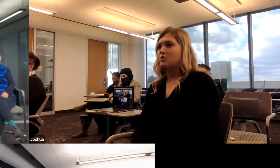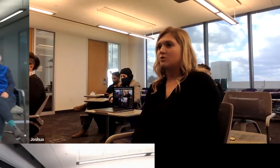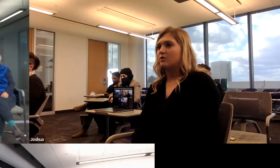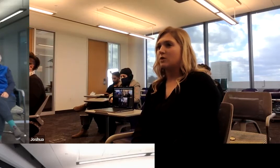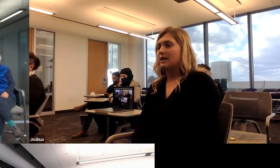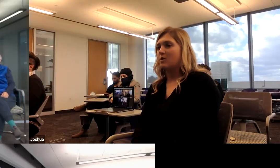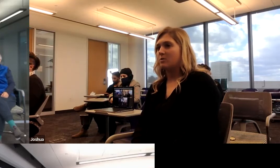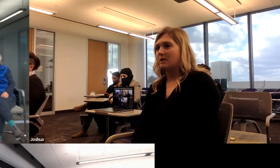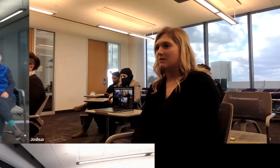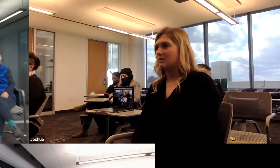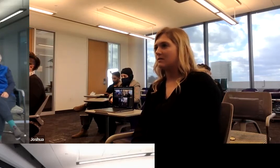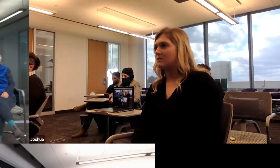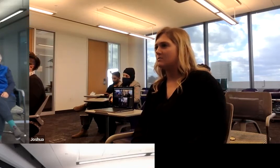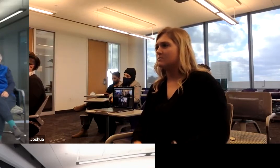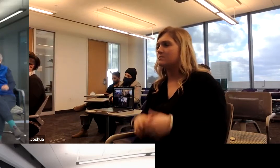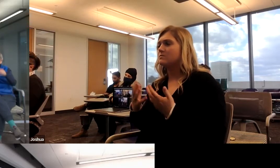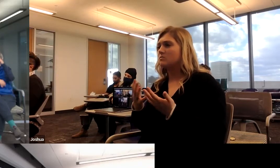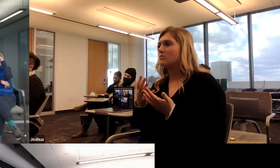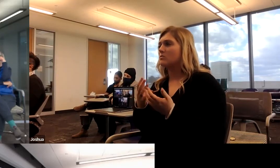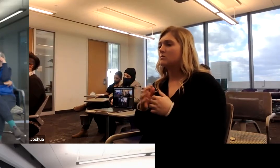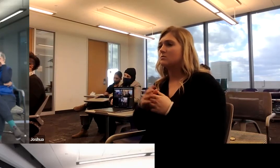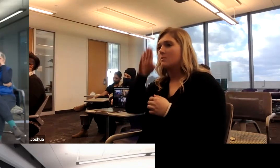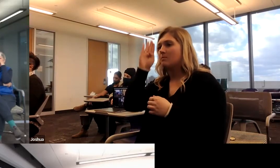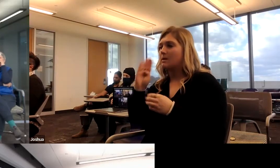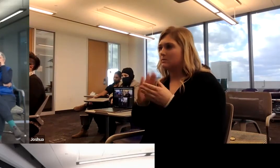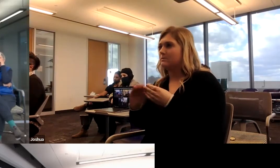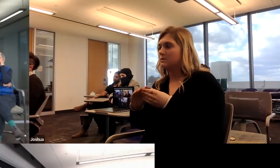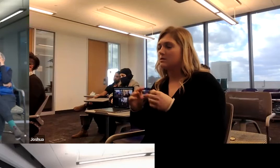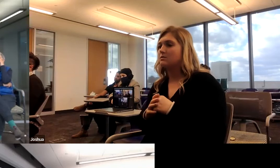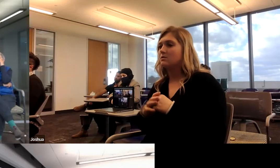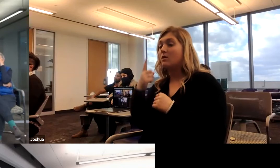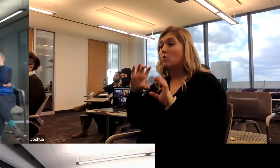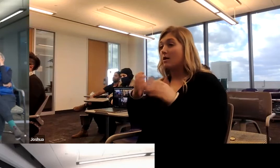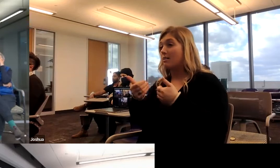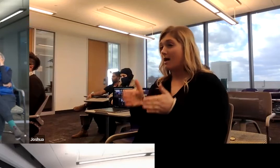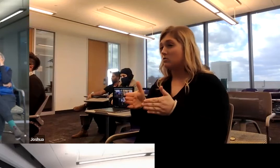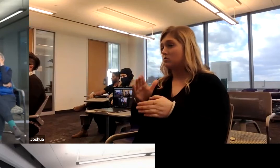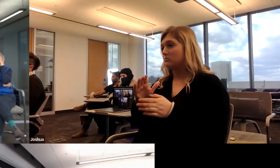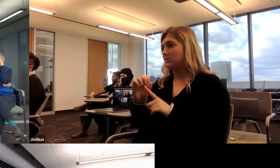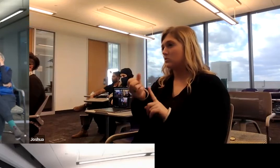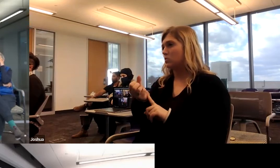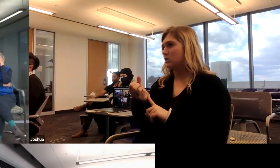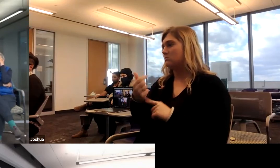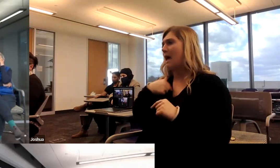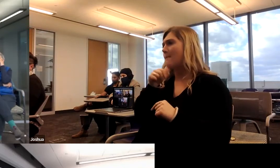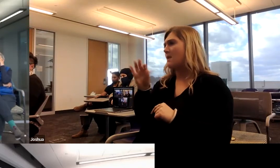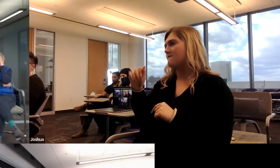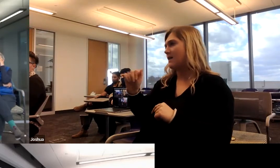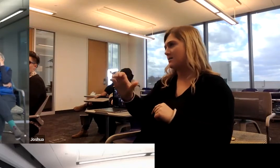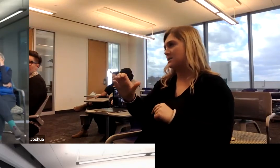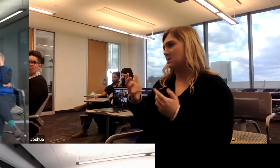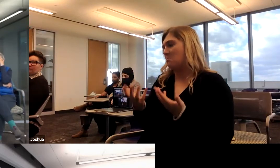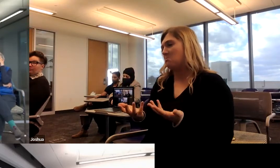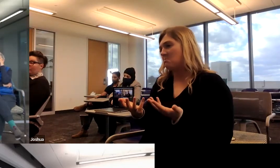What would you do if you needed help Right, immediately? well, this is Betsy. So for the classroom situation, I'm not faculty,